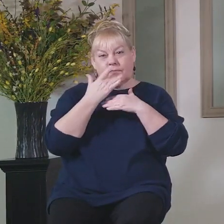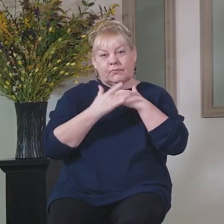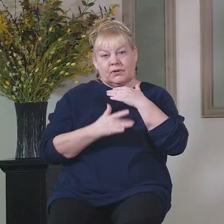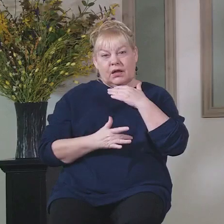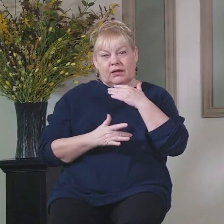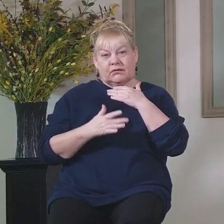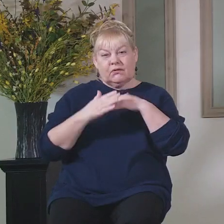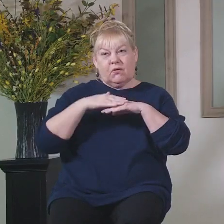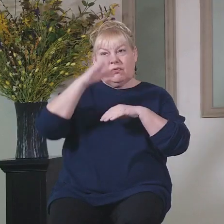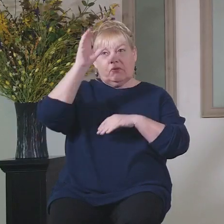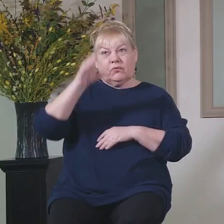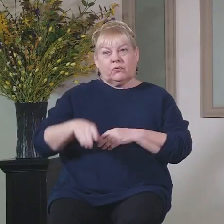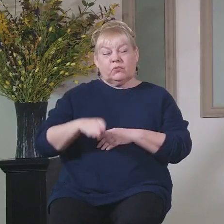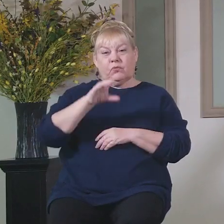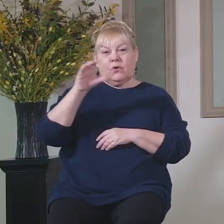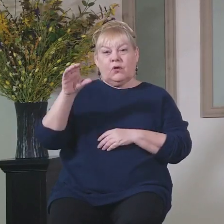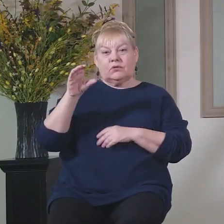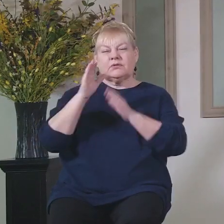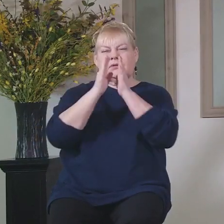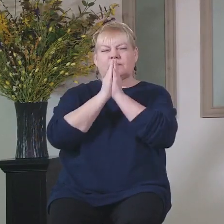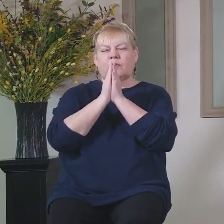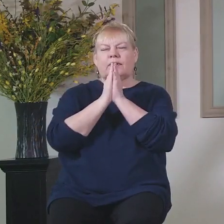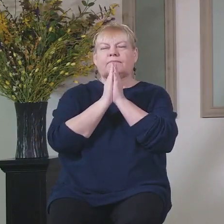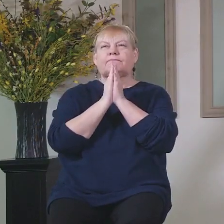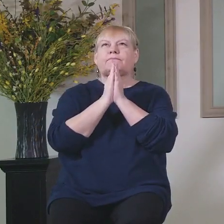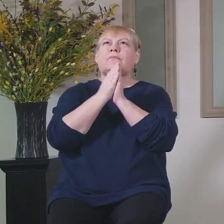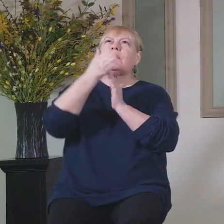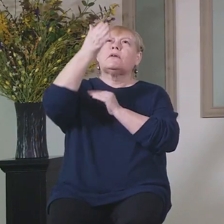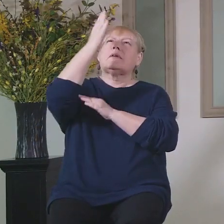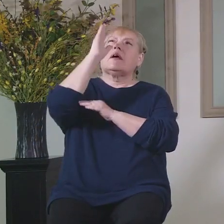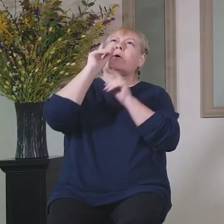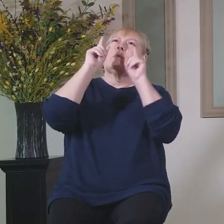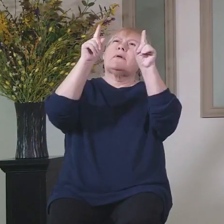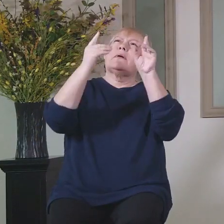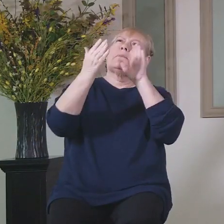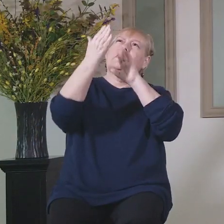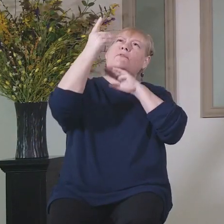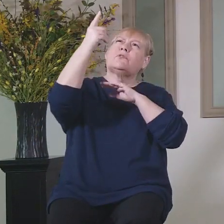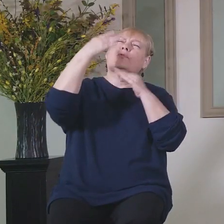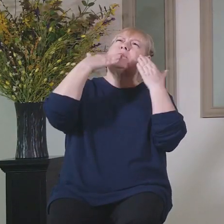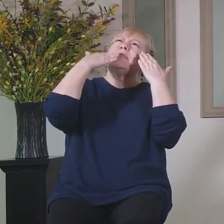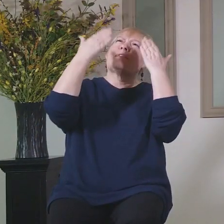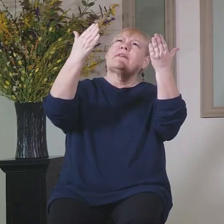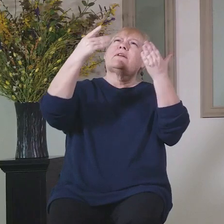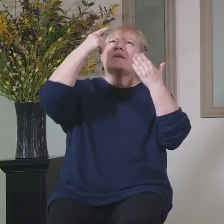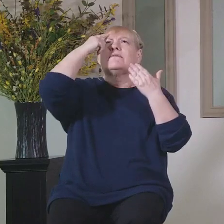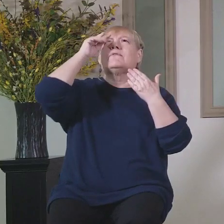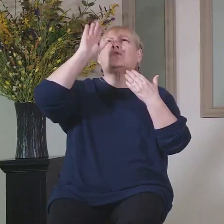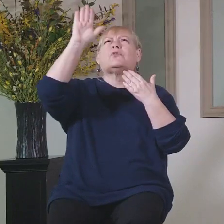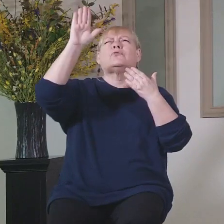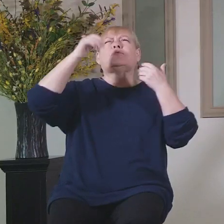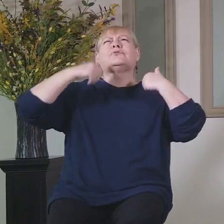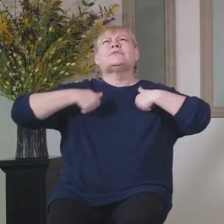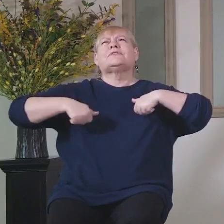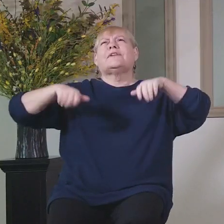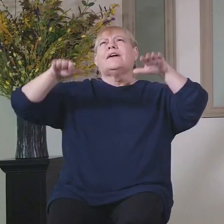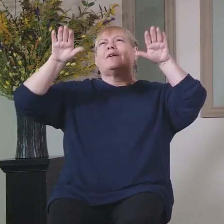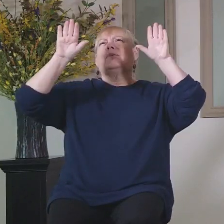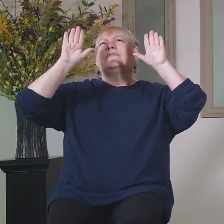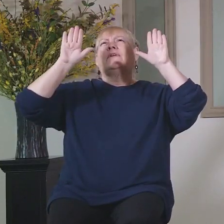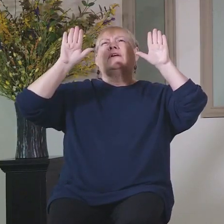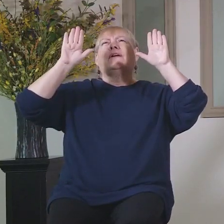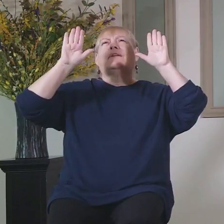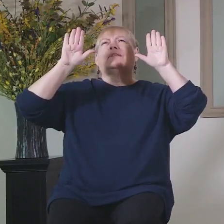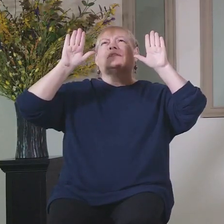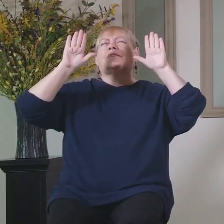cross. Shall we pray? God, we come before You again, thanking You for Your ultimate sacrifice that was